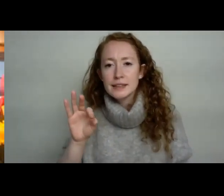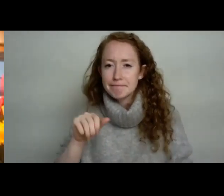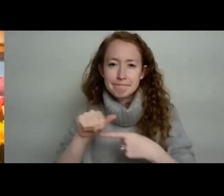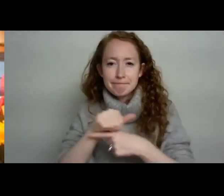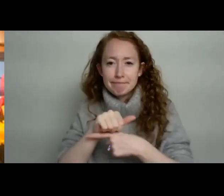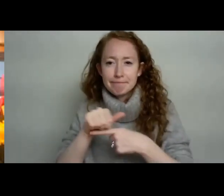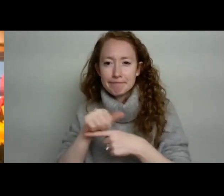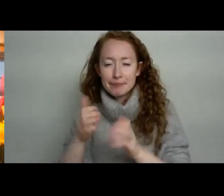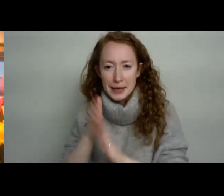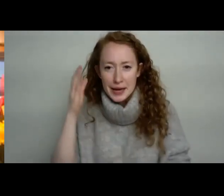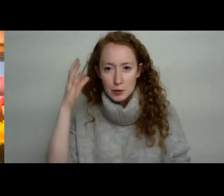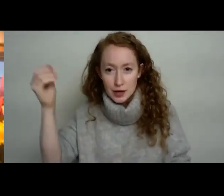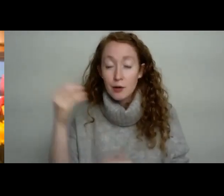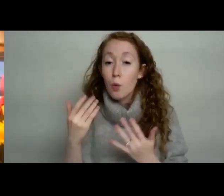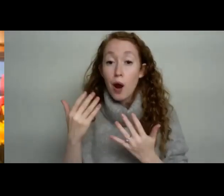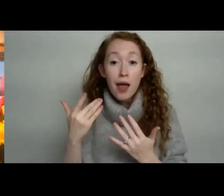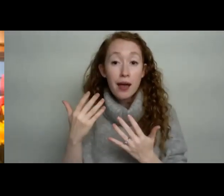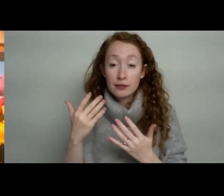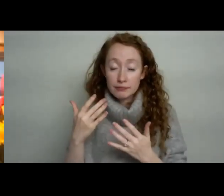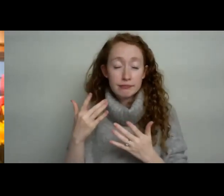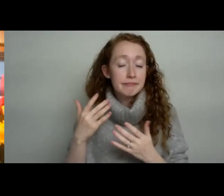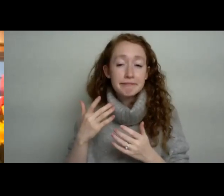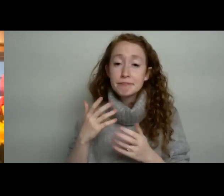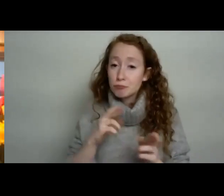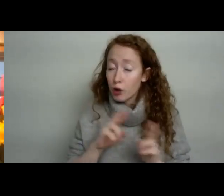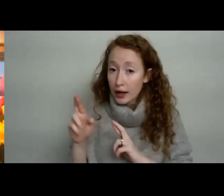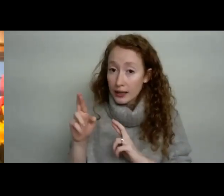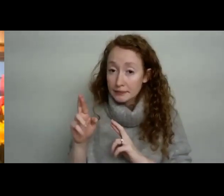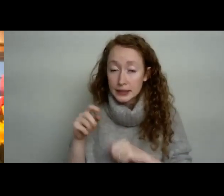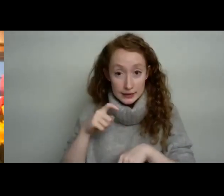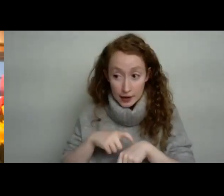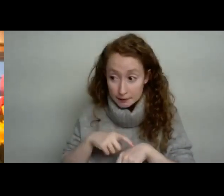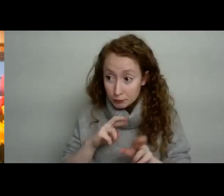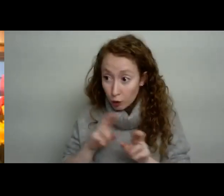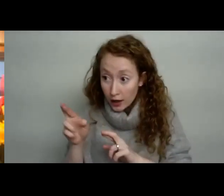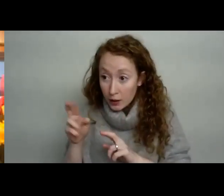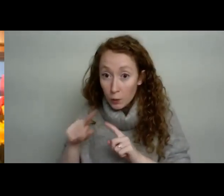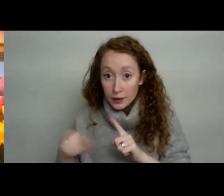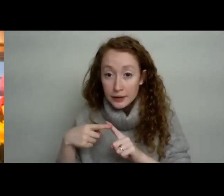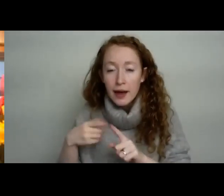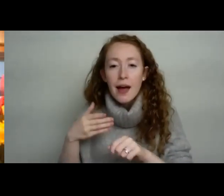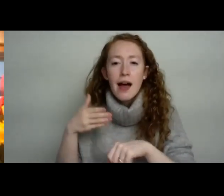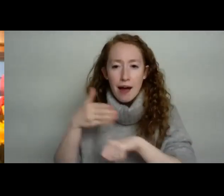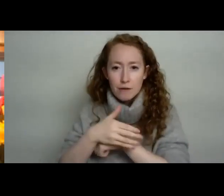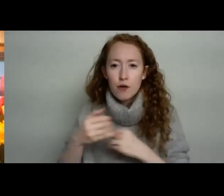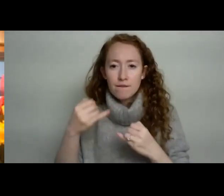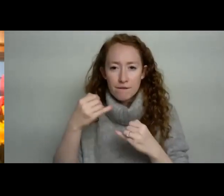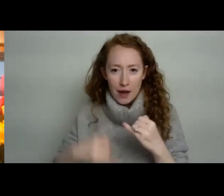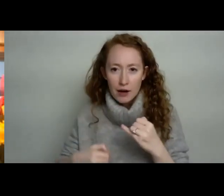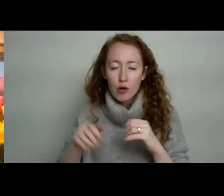toasty after final frost, when you're planting out your tomatoes, or you're transplanting them after final frost.